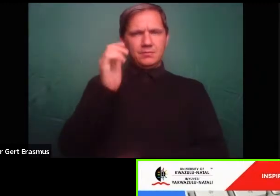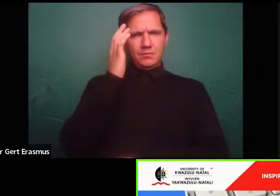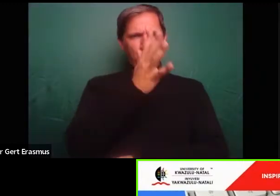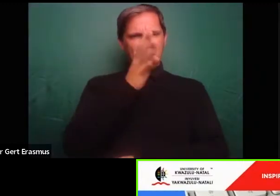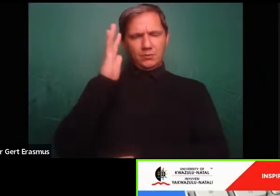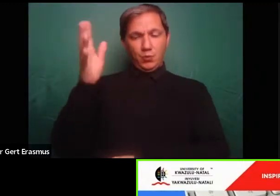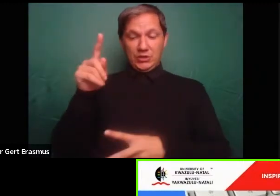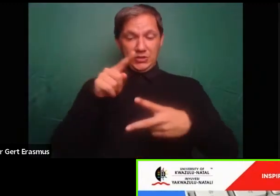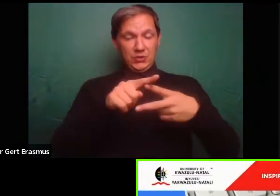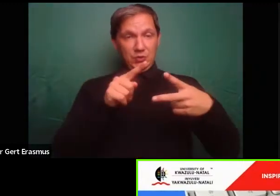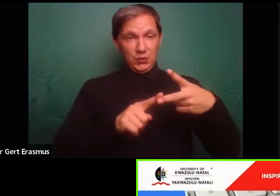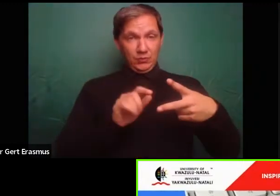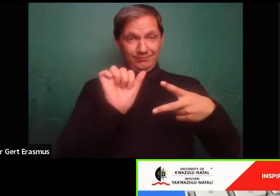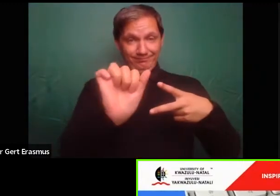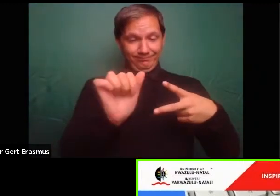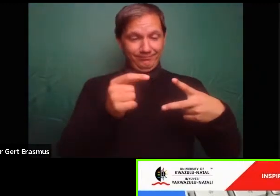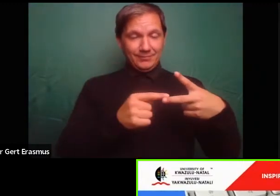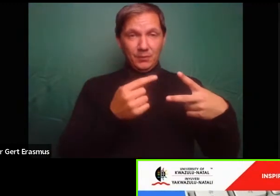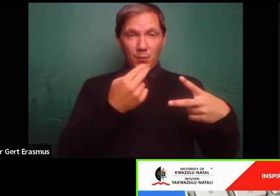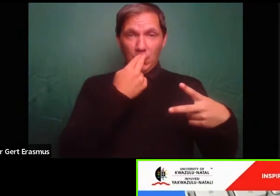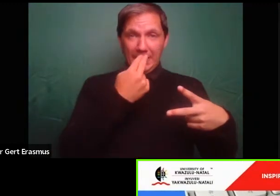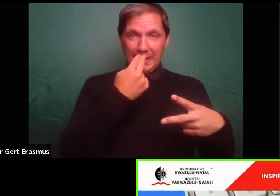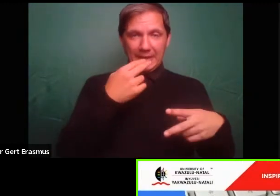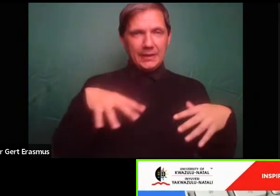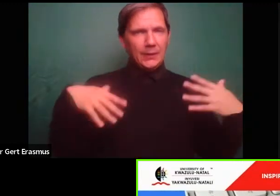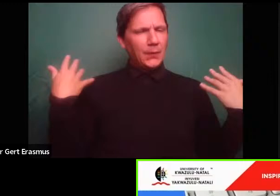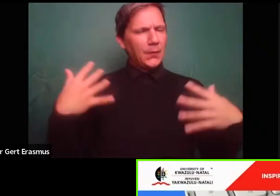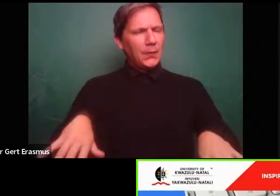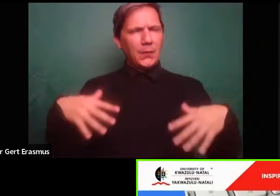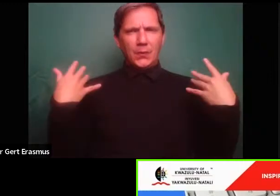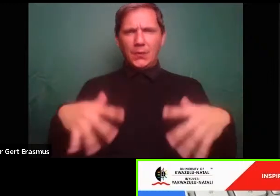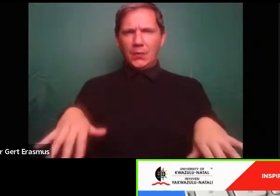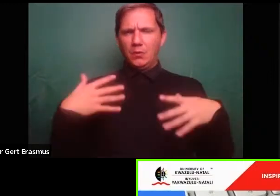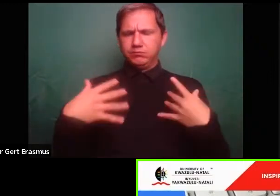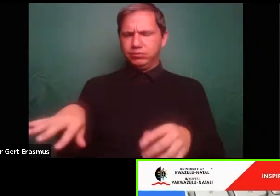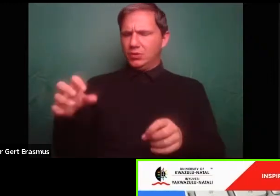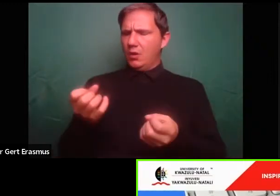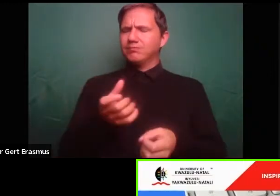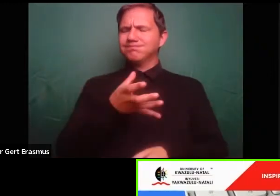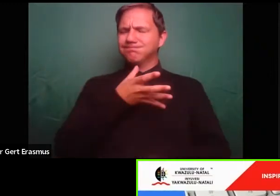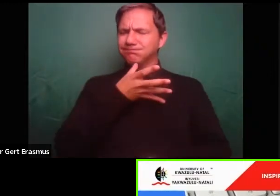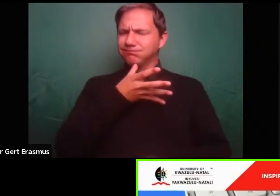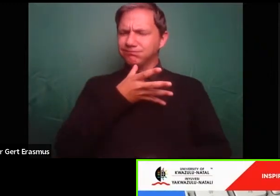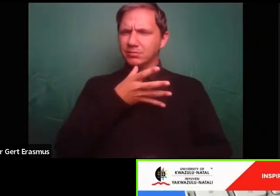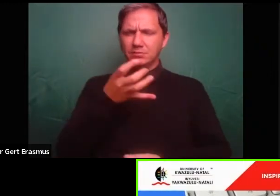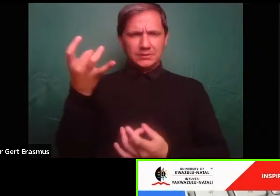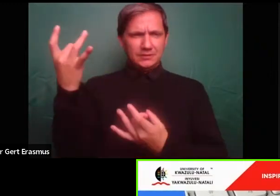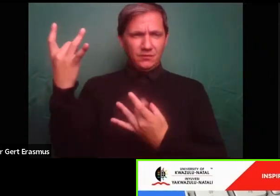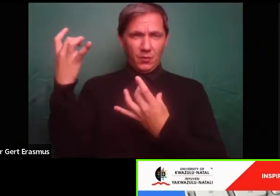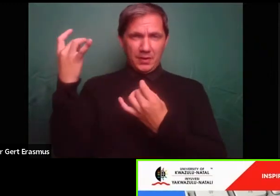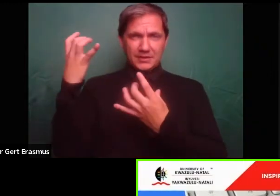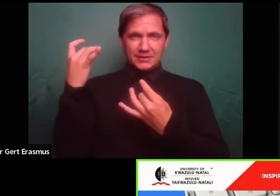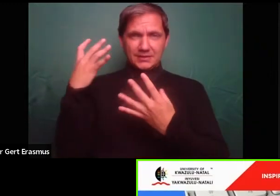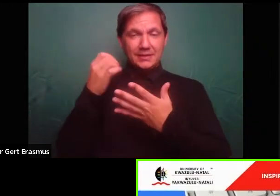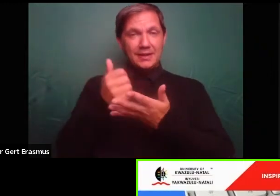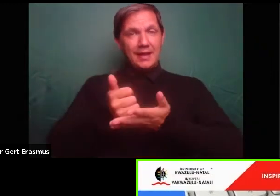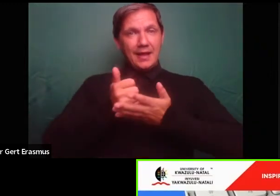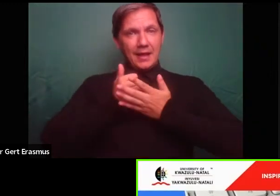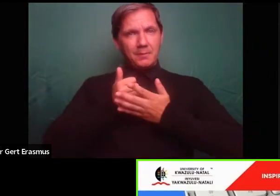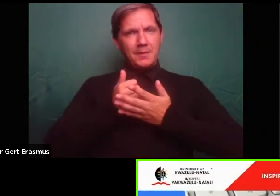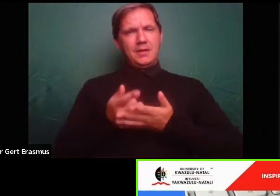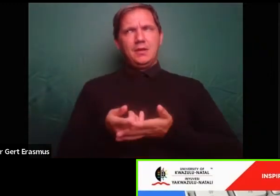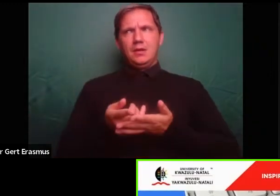alone provide us with lots of information, but I think also opens us to so